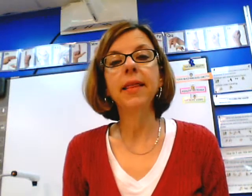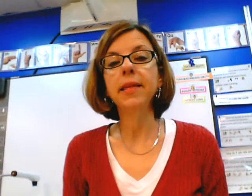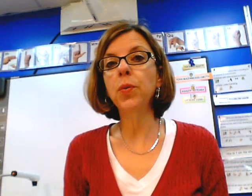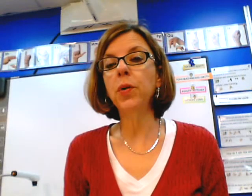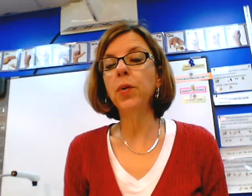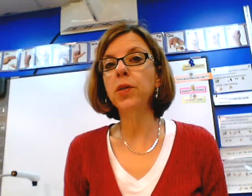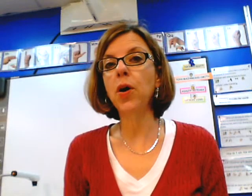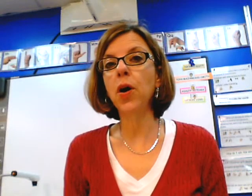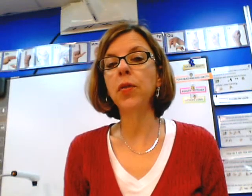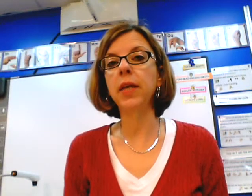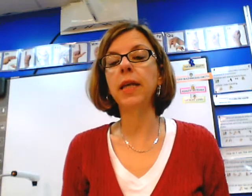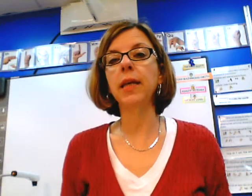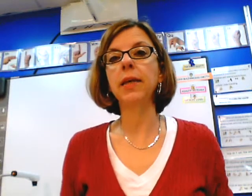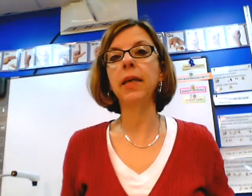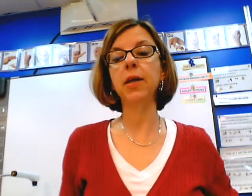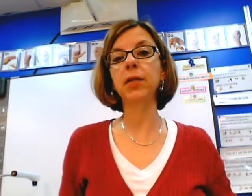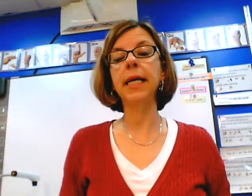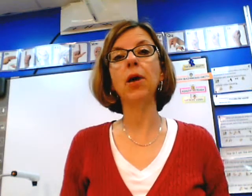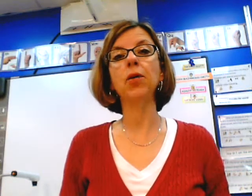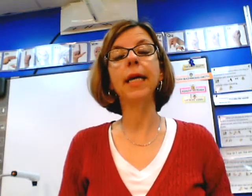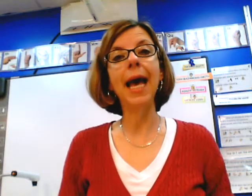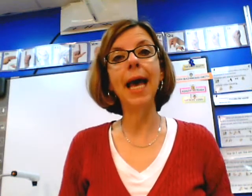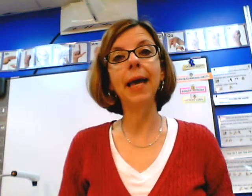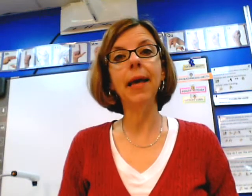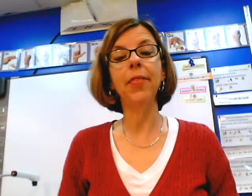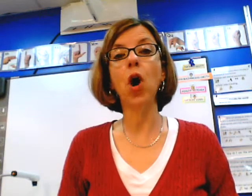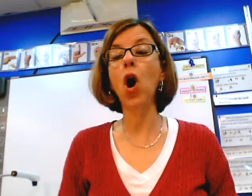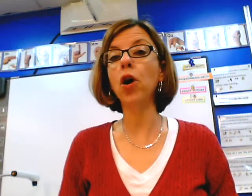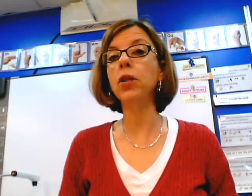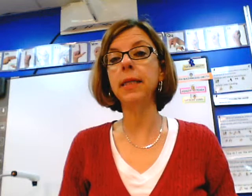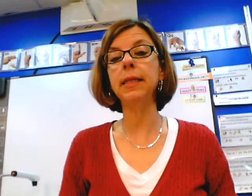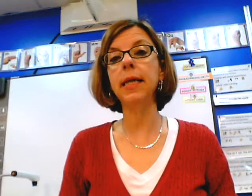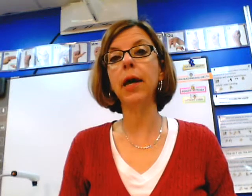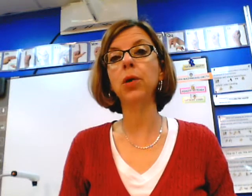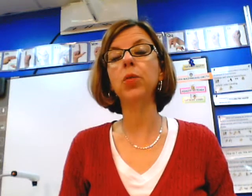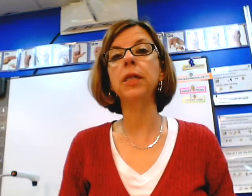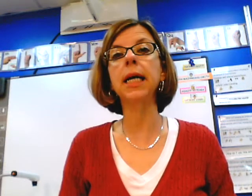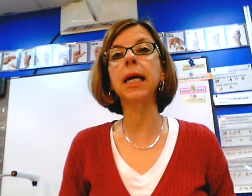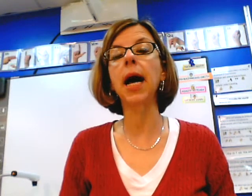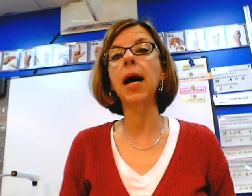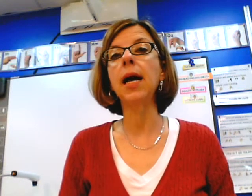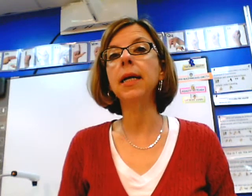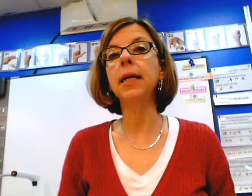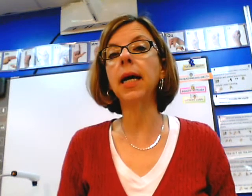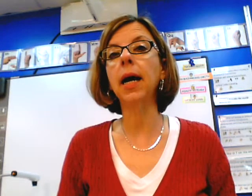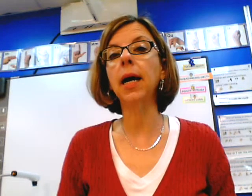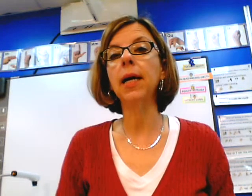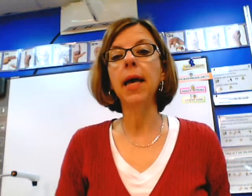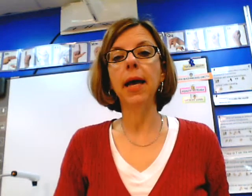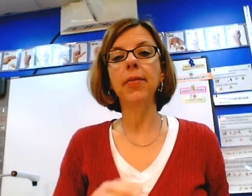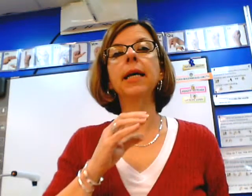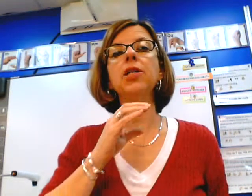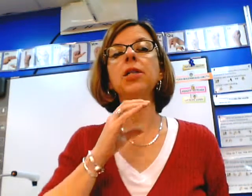Hi, this week we start the letter sound K and the hard C sound, which is K, K. And the